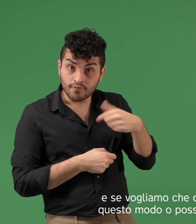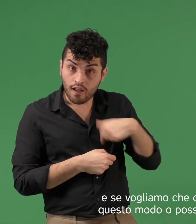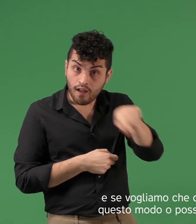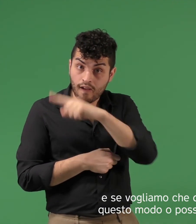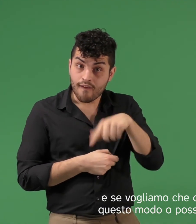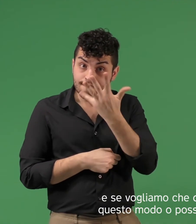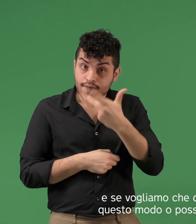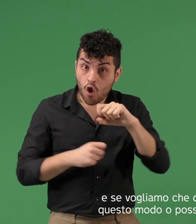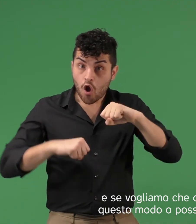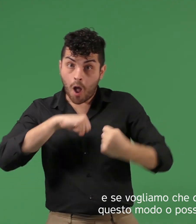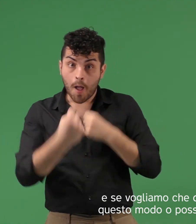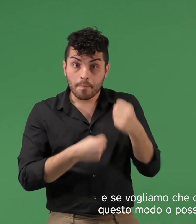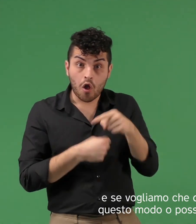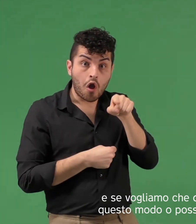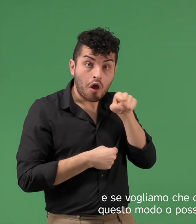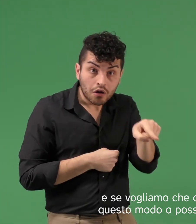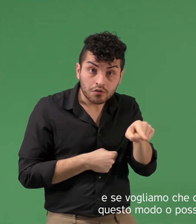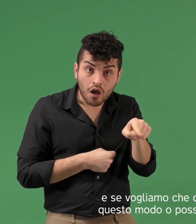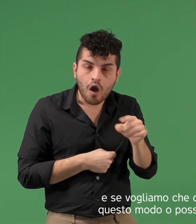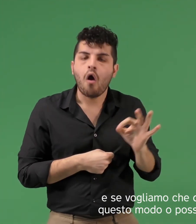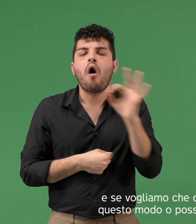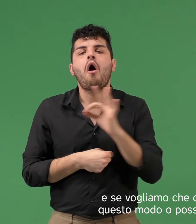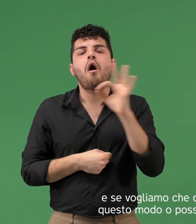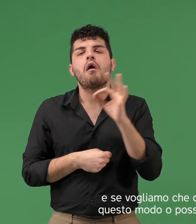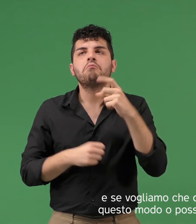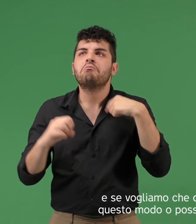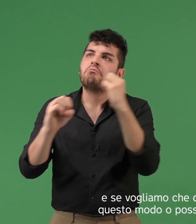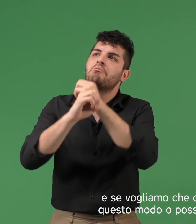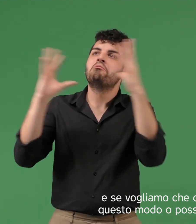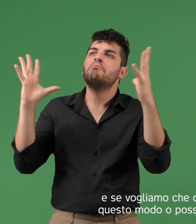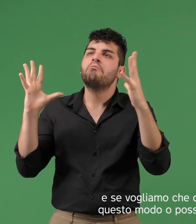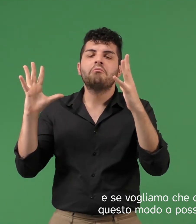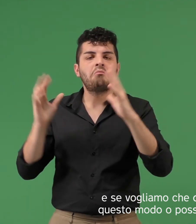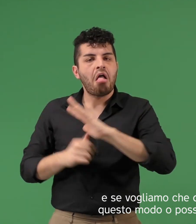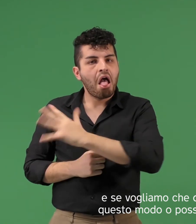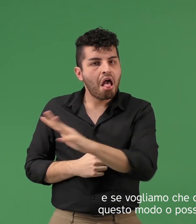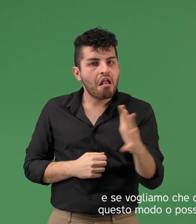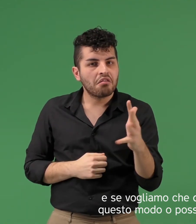do we want them to exist in that way, or can we imagine different ways of doing that?